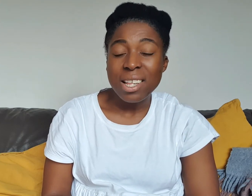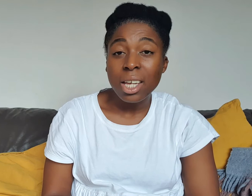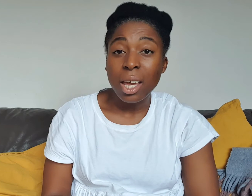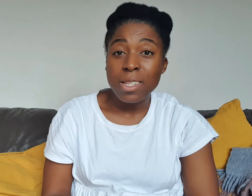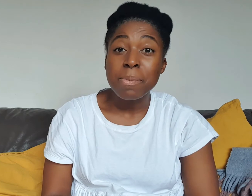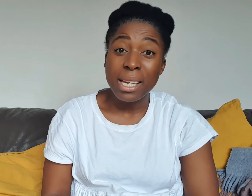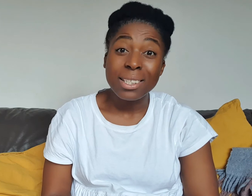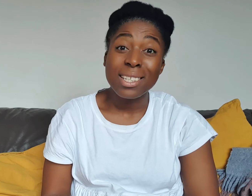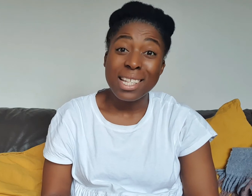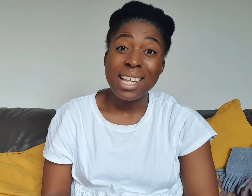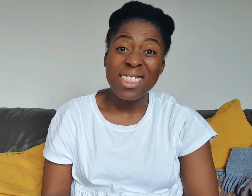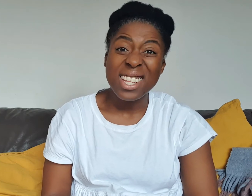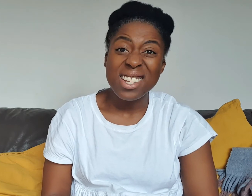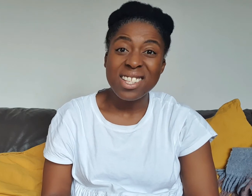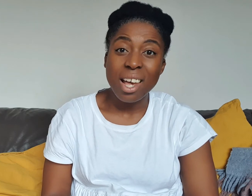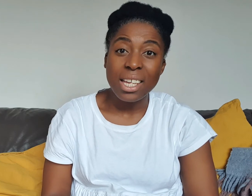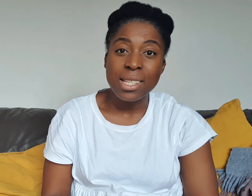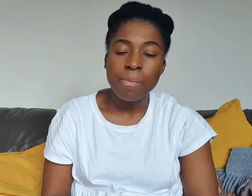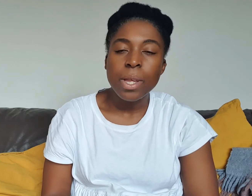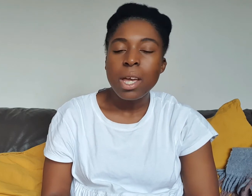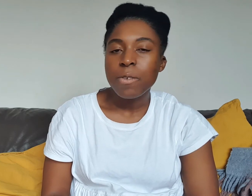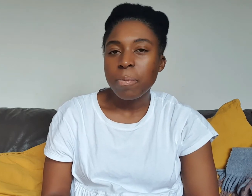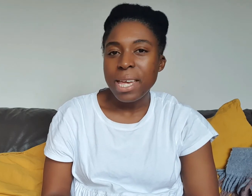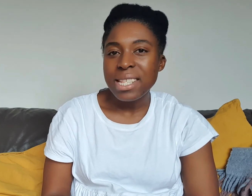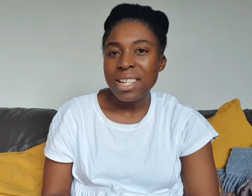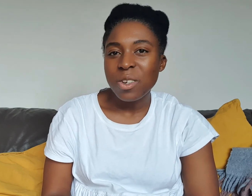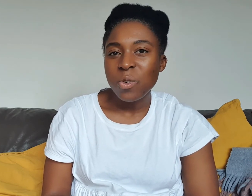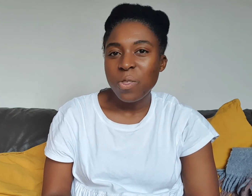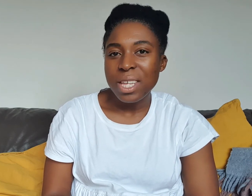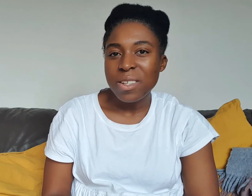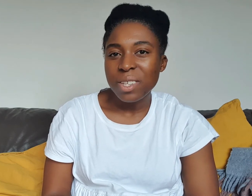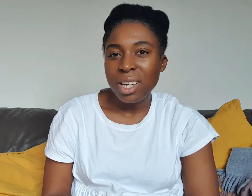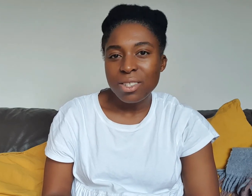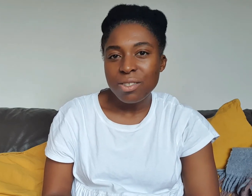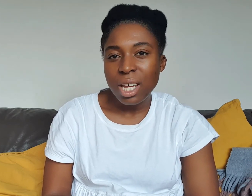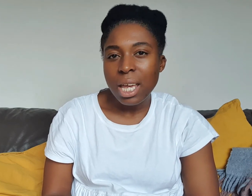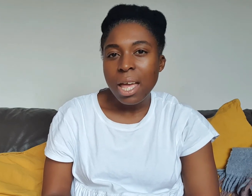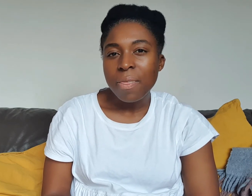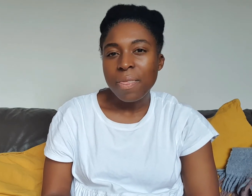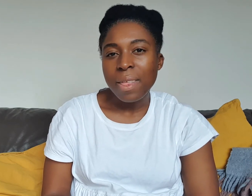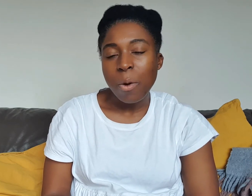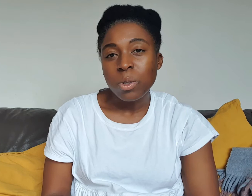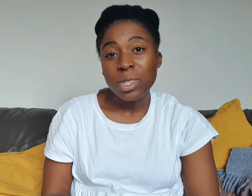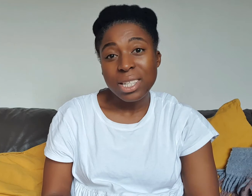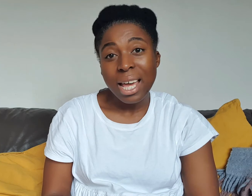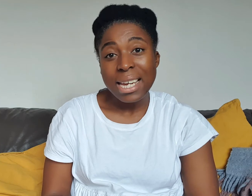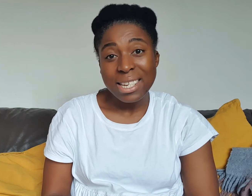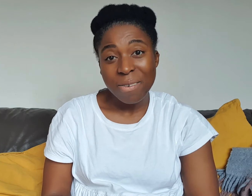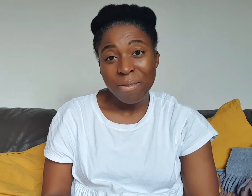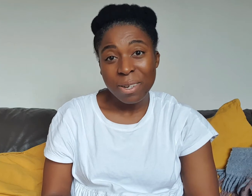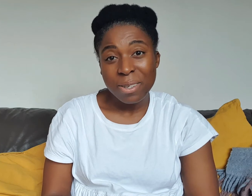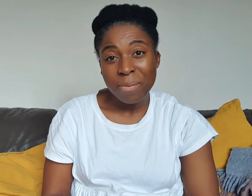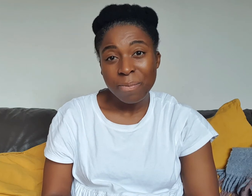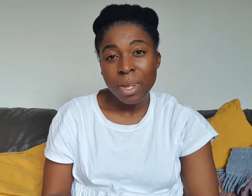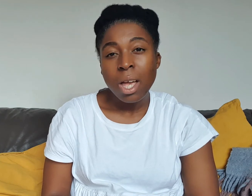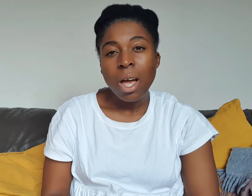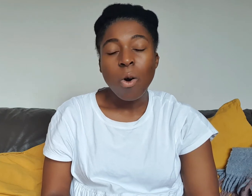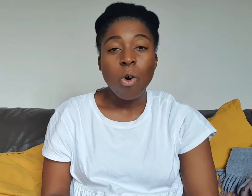going to be London and South Eastern signs. If you're based in the North East of the country, that will look slightly different, or in